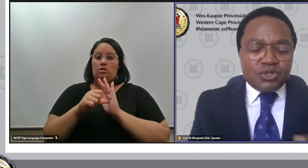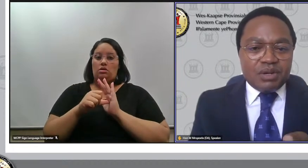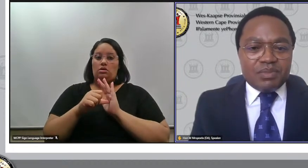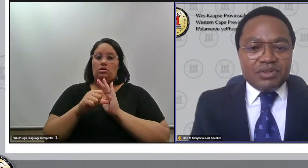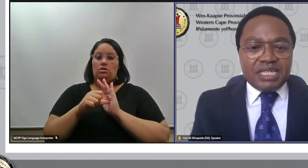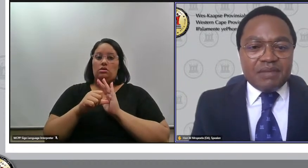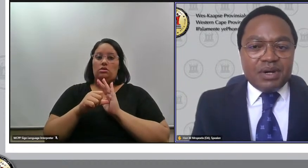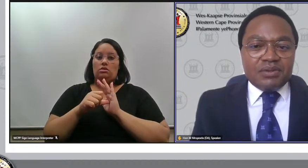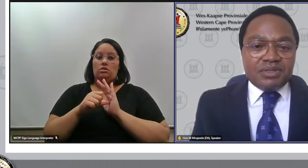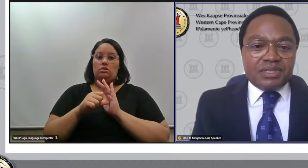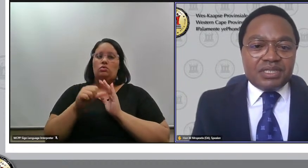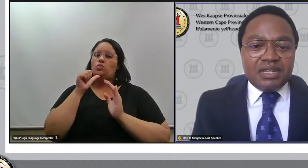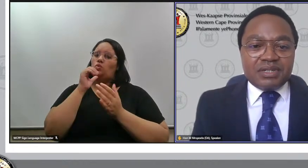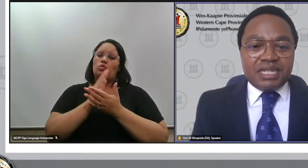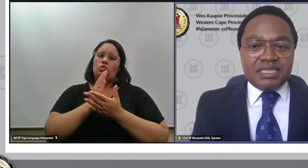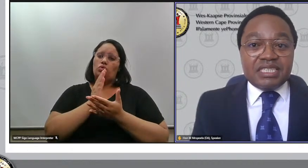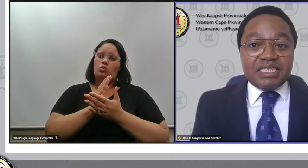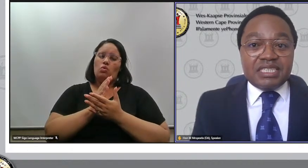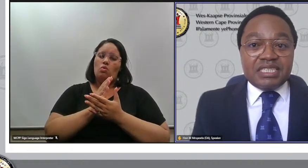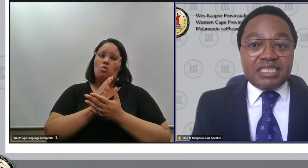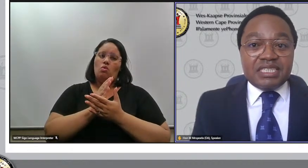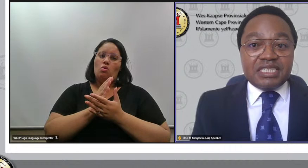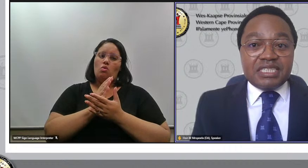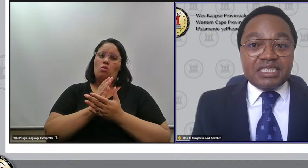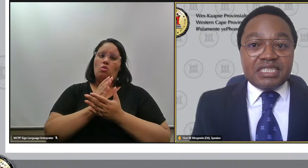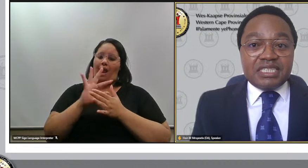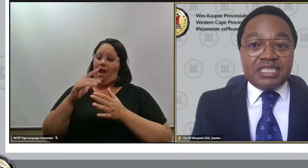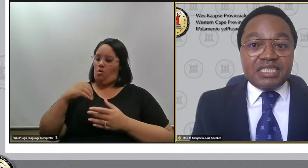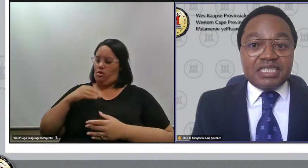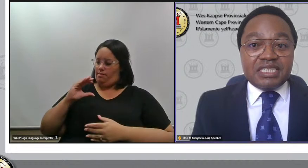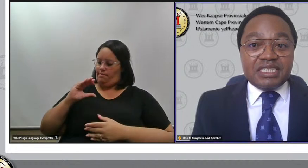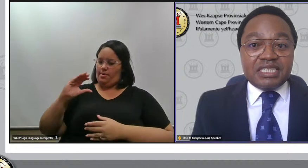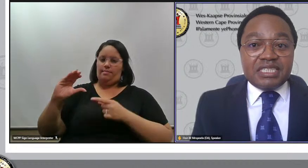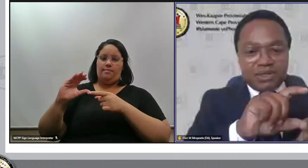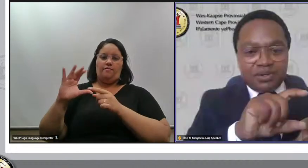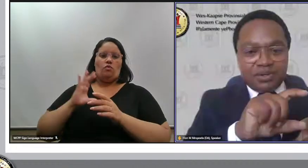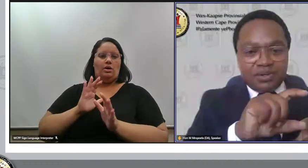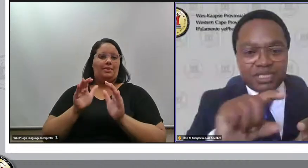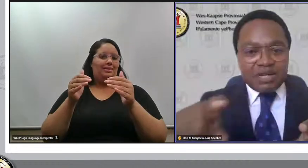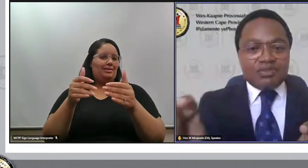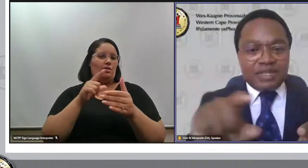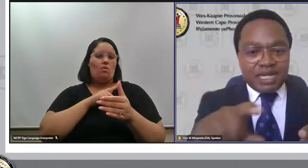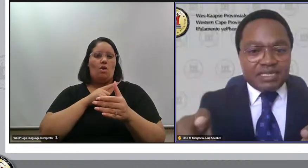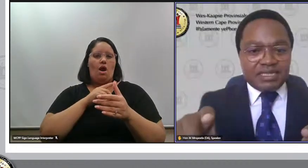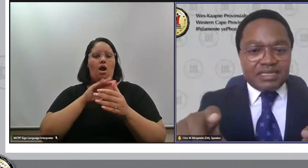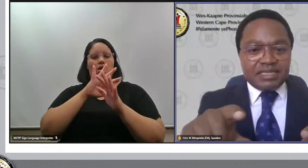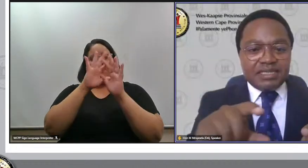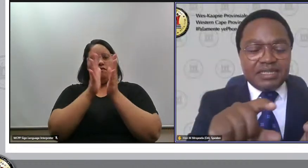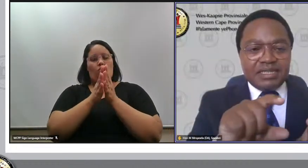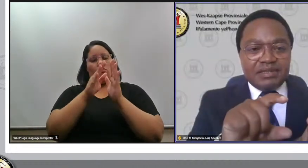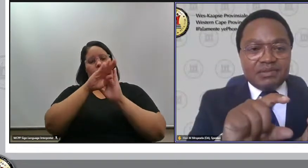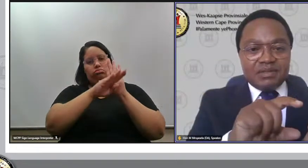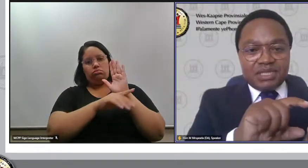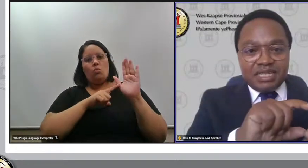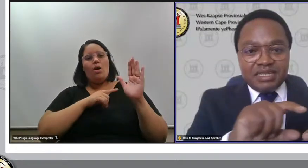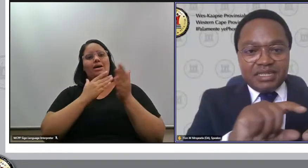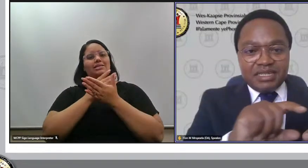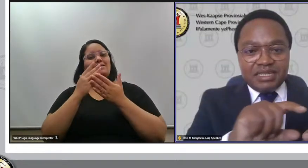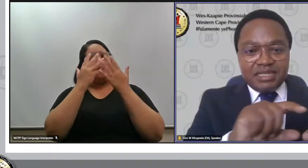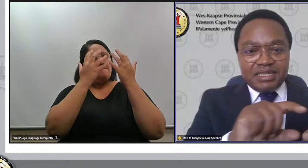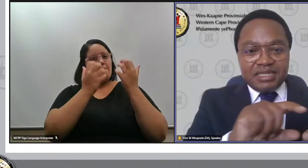wasn't too sure about the amounts allocated to committees in terms of the overall. That is because some of the